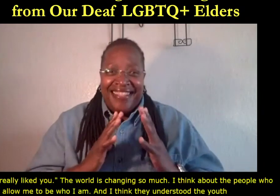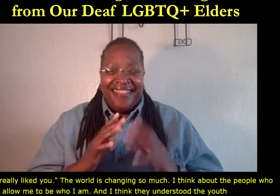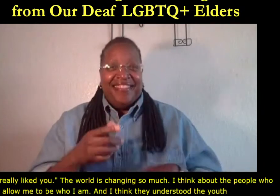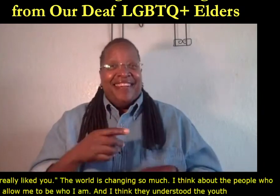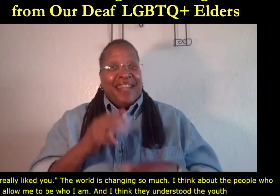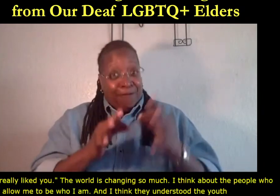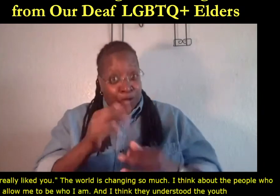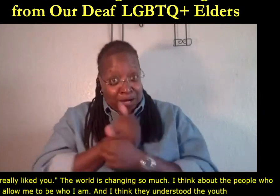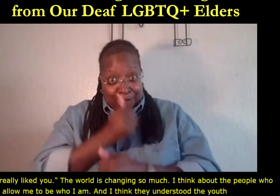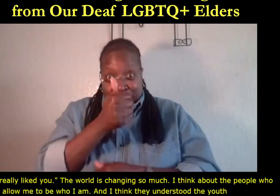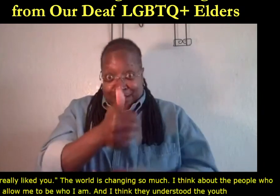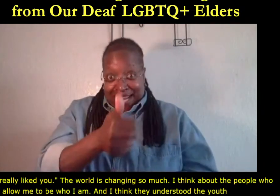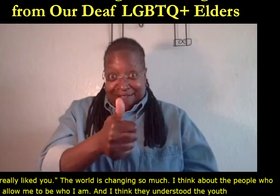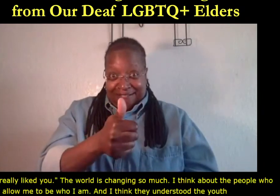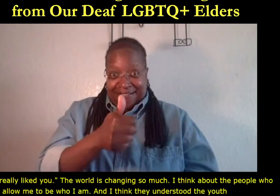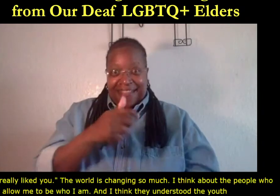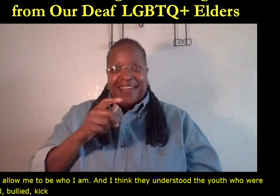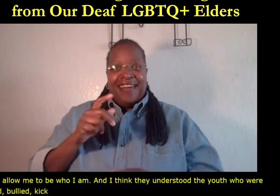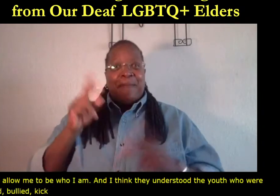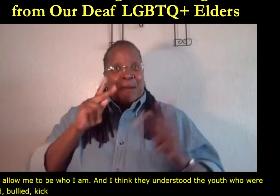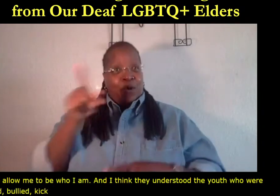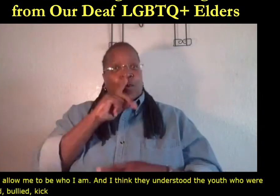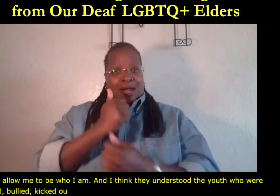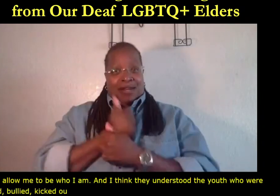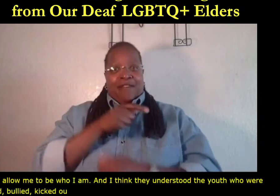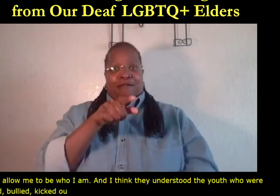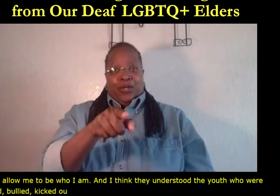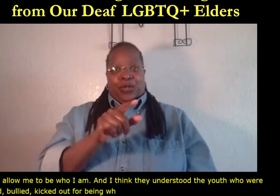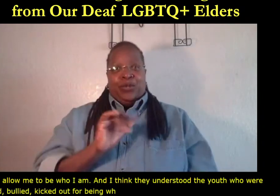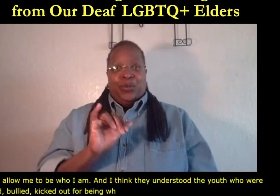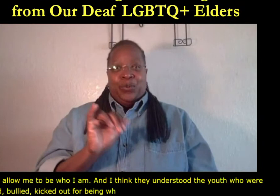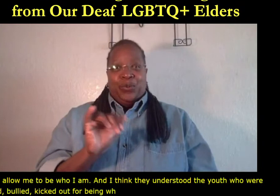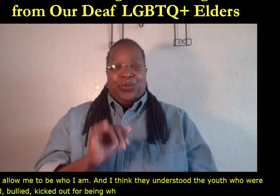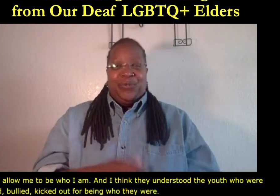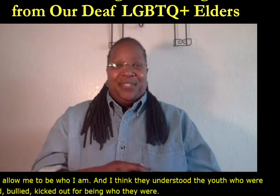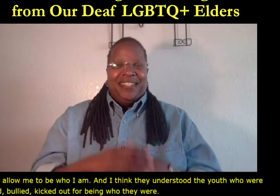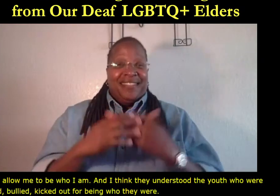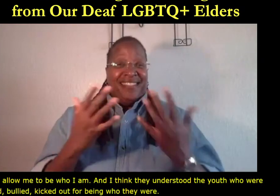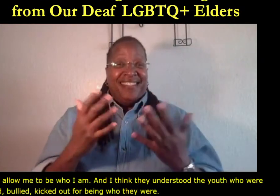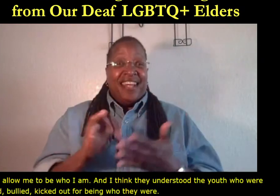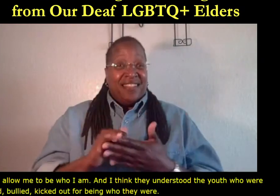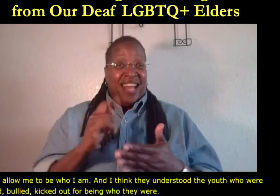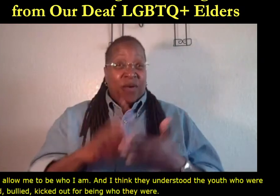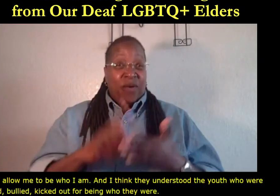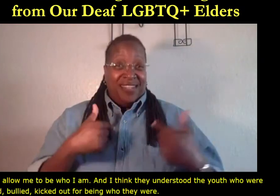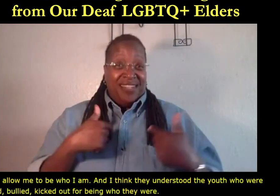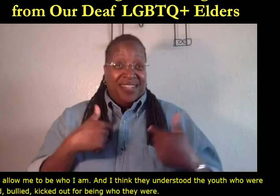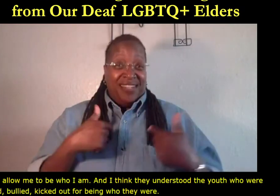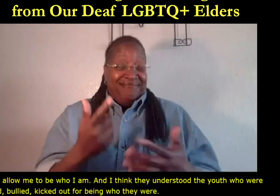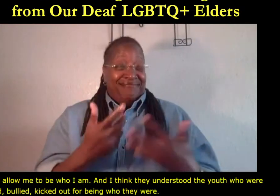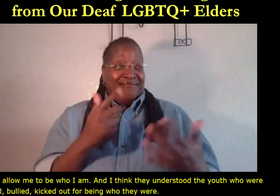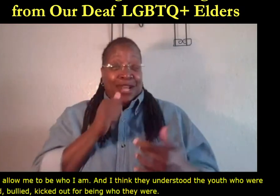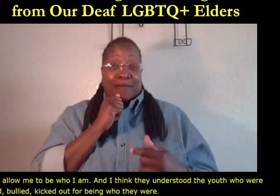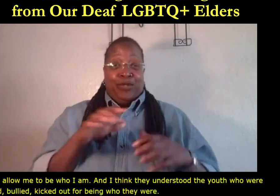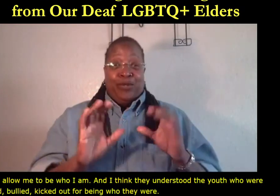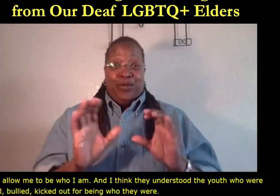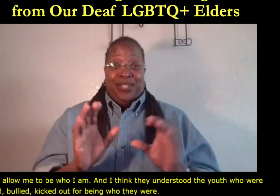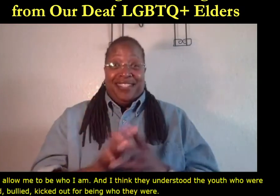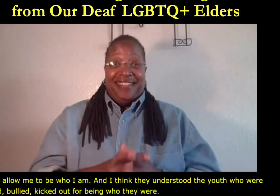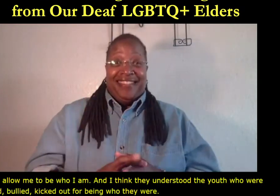you're fine you're fine love yourself people will love you for it too and that's what i have